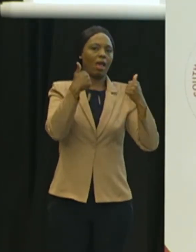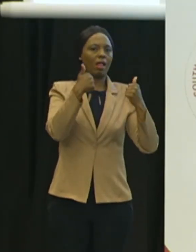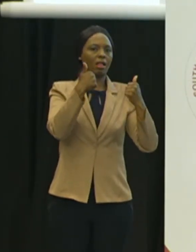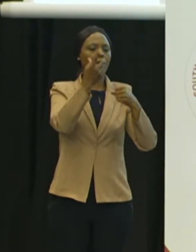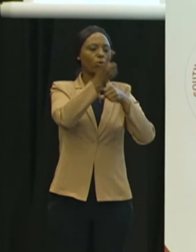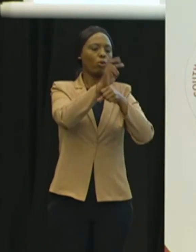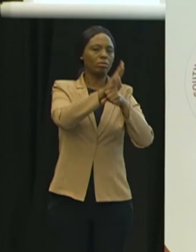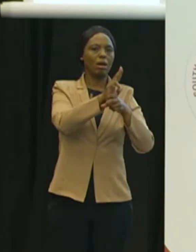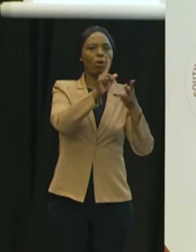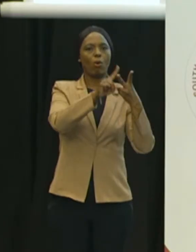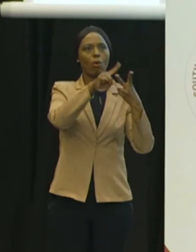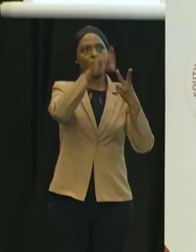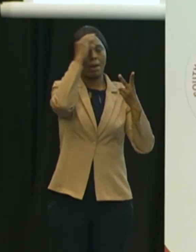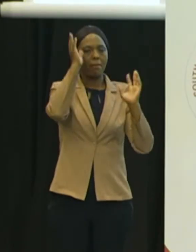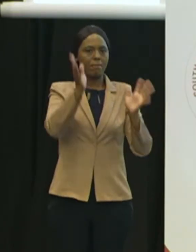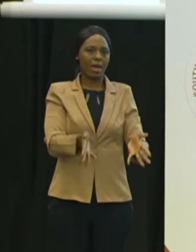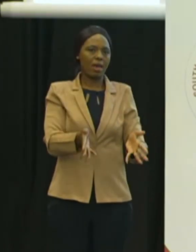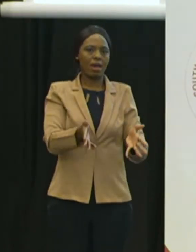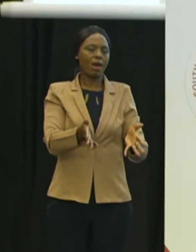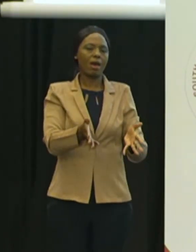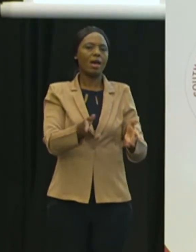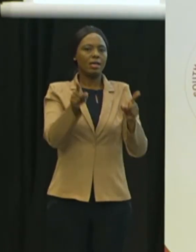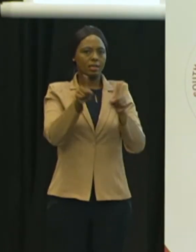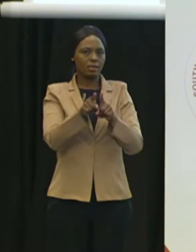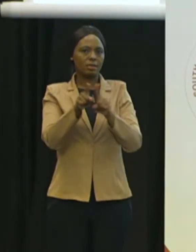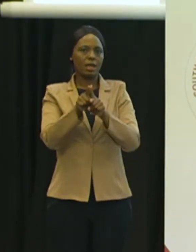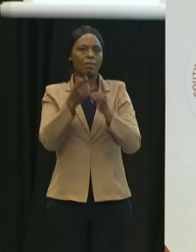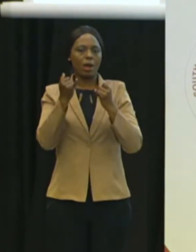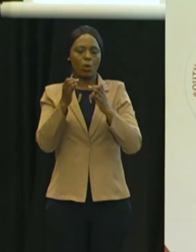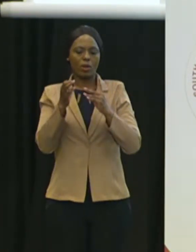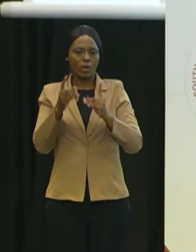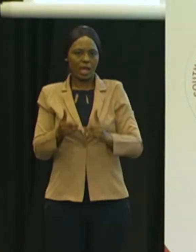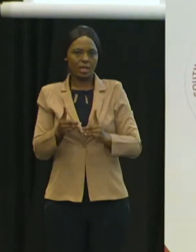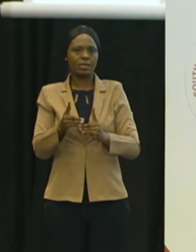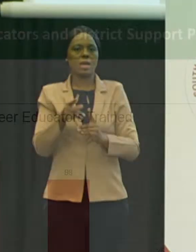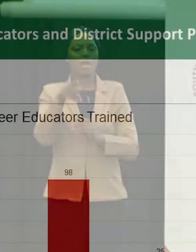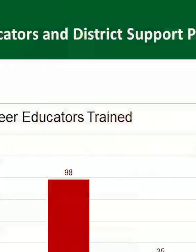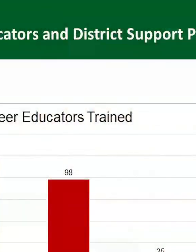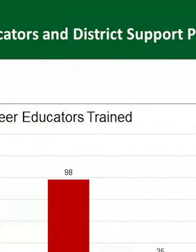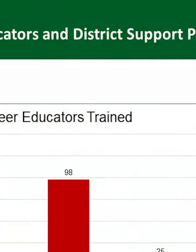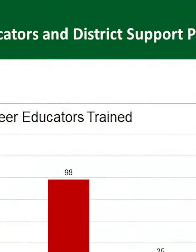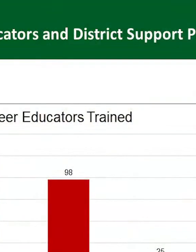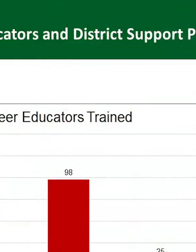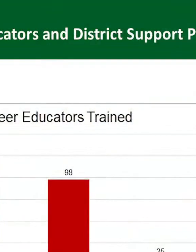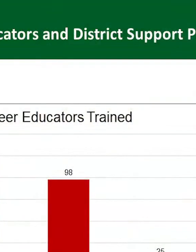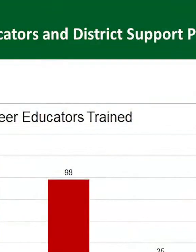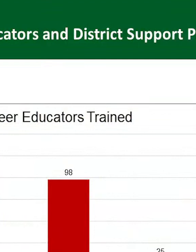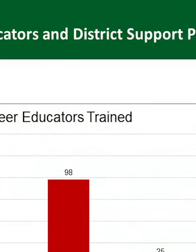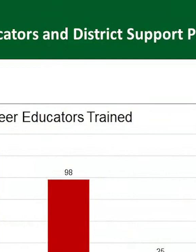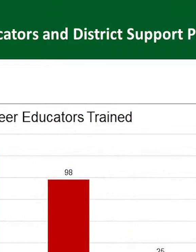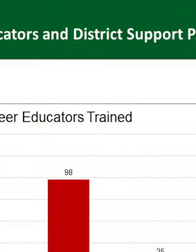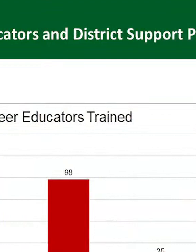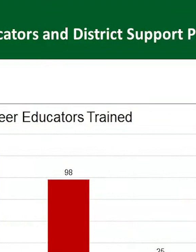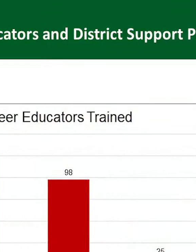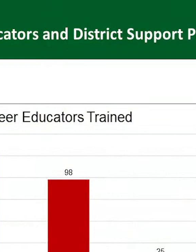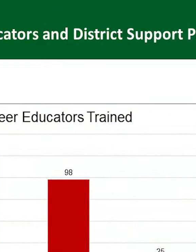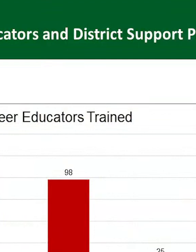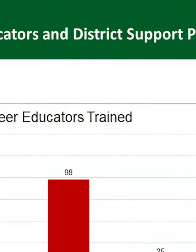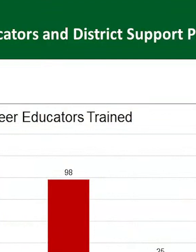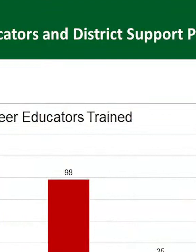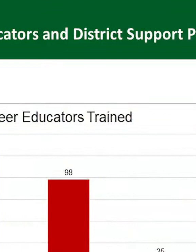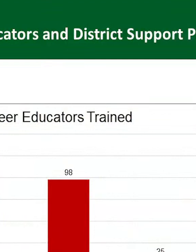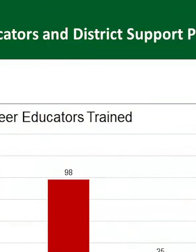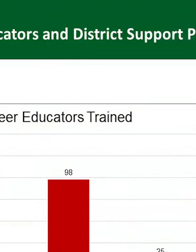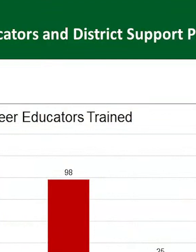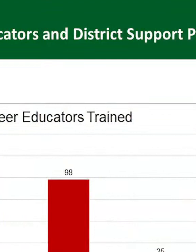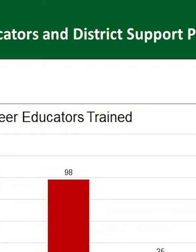facility, we are also targeting the peer educators. So as you can see, most of the peer educators that have been trained are from